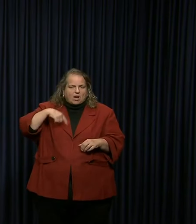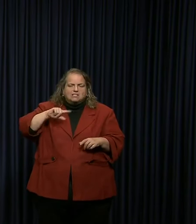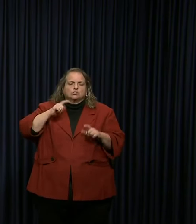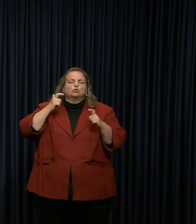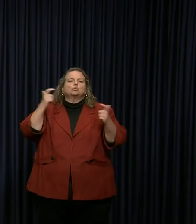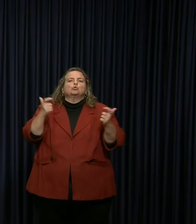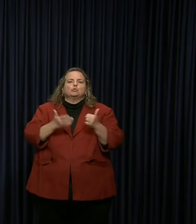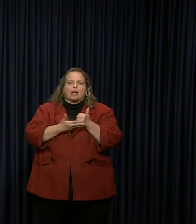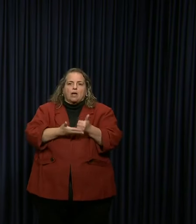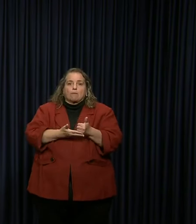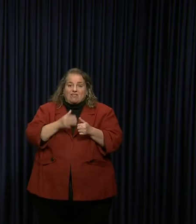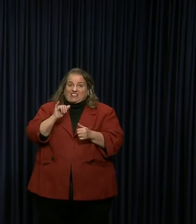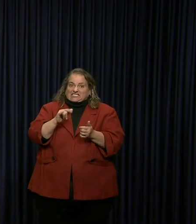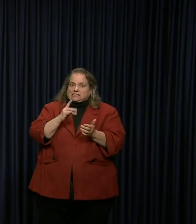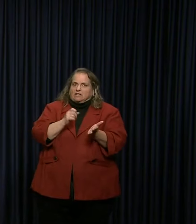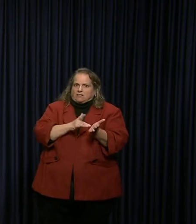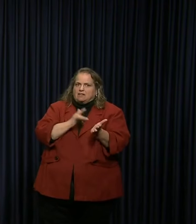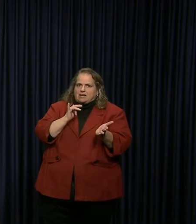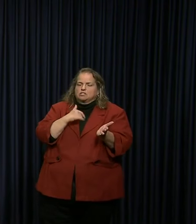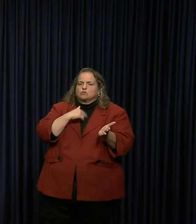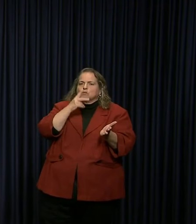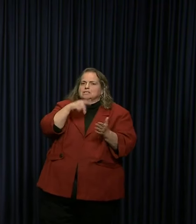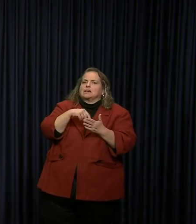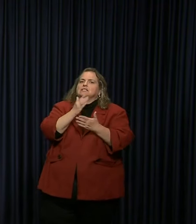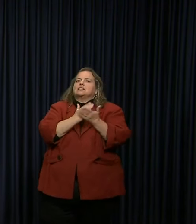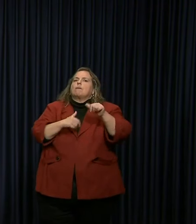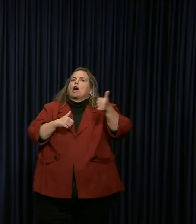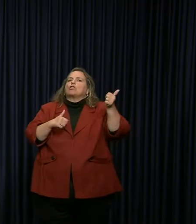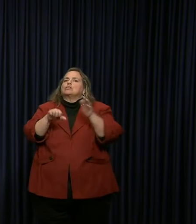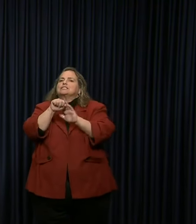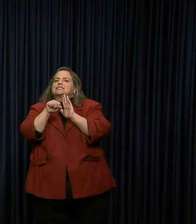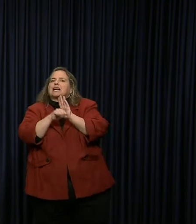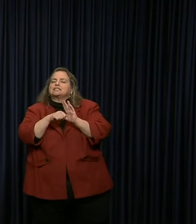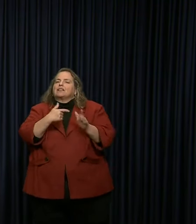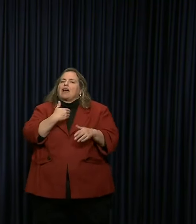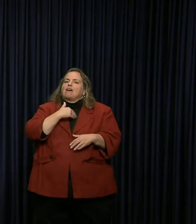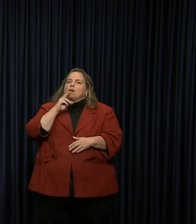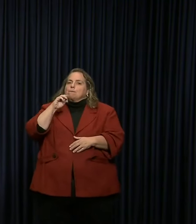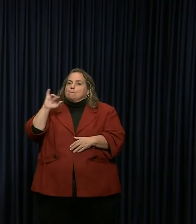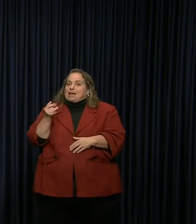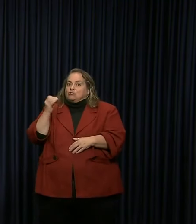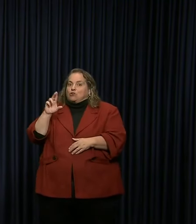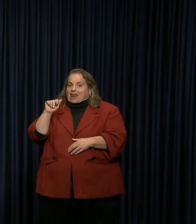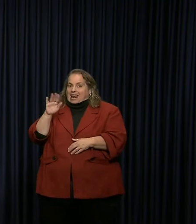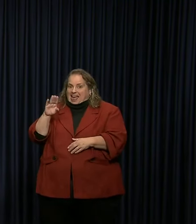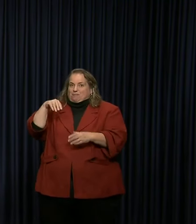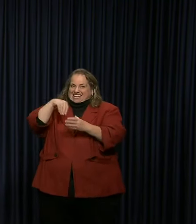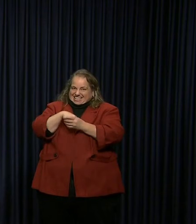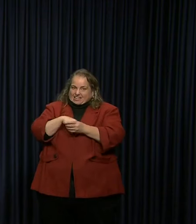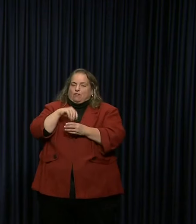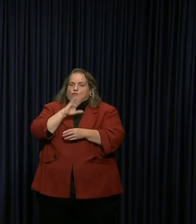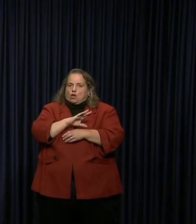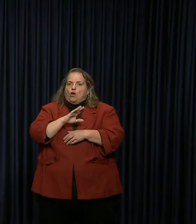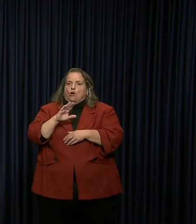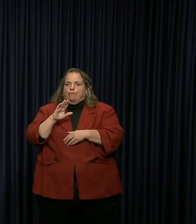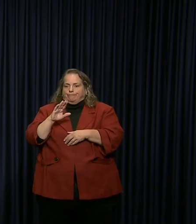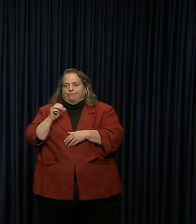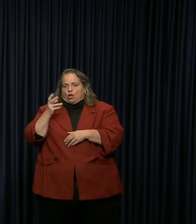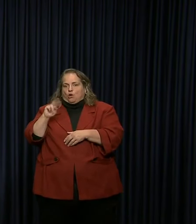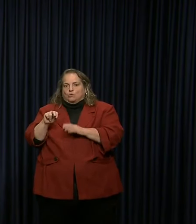huge help. And this is the advantage that we've seen in some other states about having a major lab in their